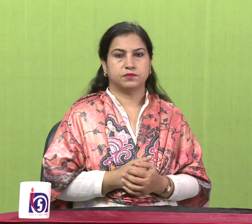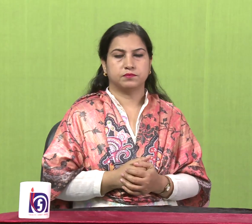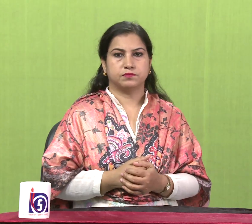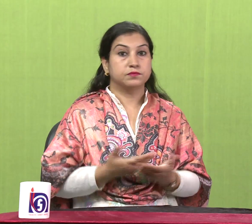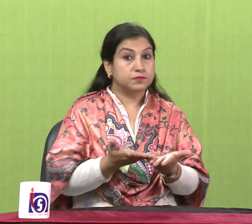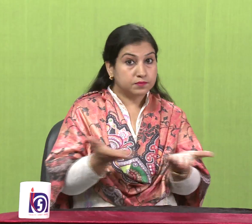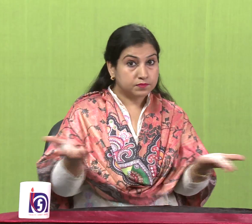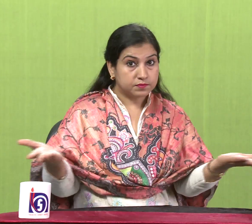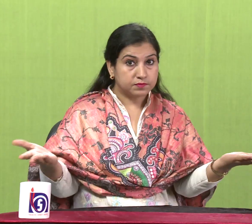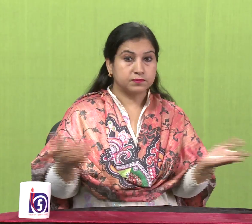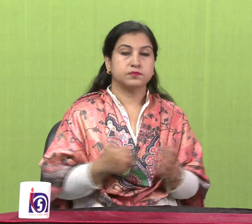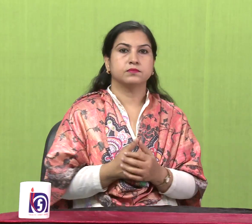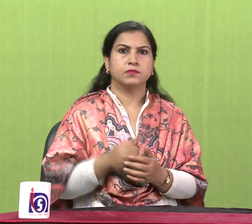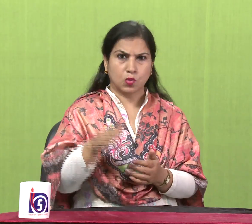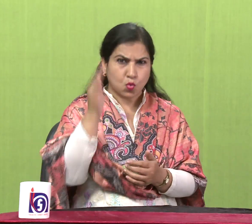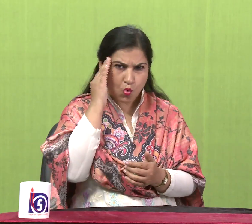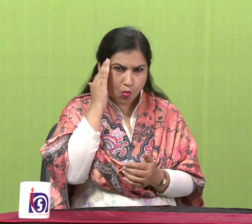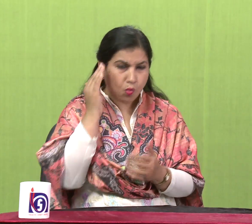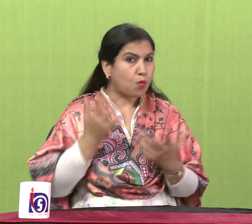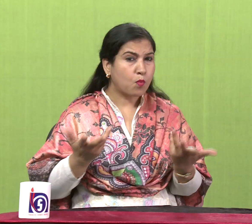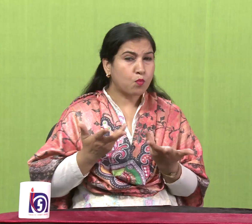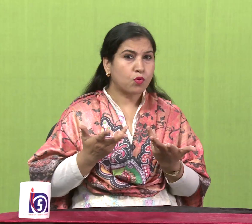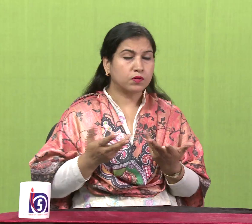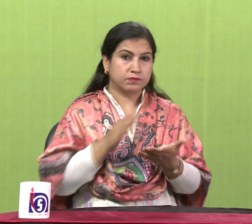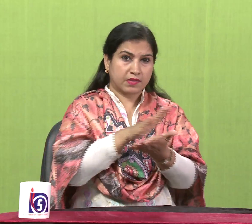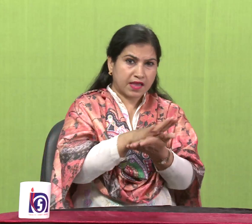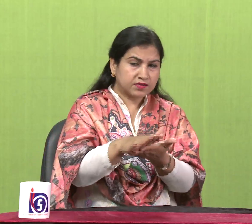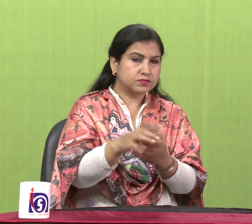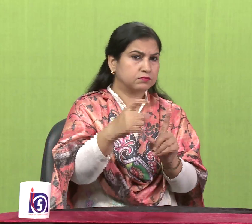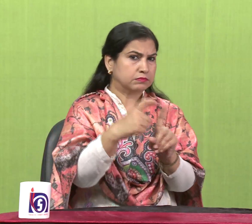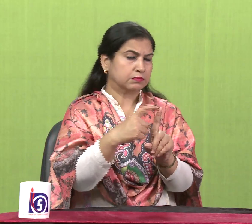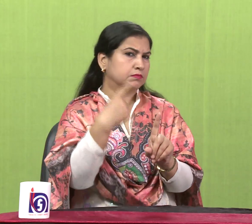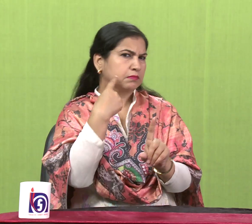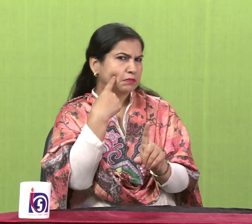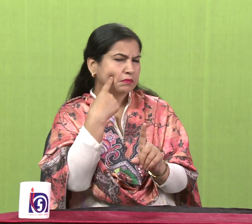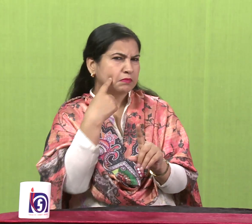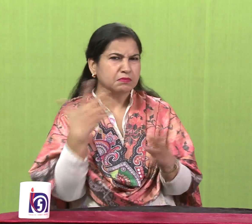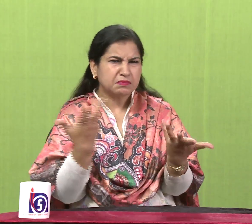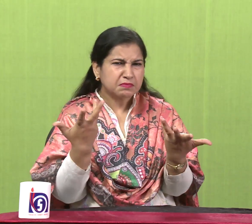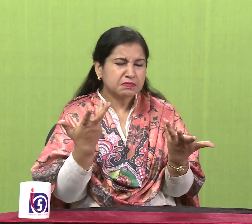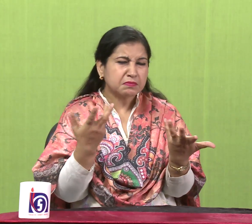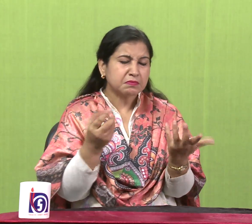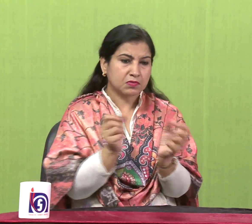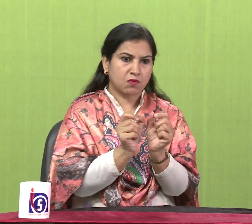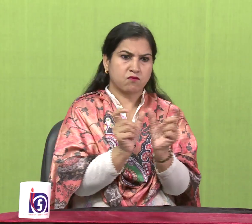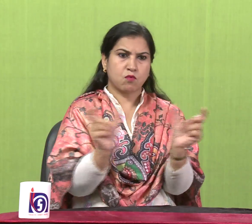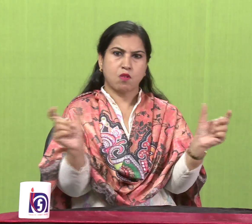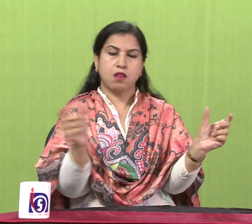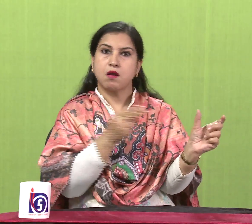Learners, do you know that the HDI, its full name is